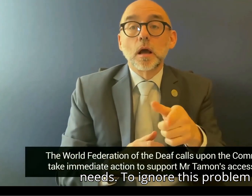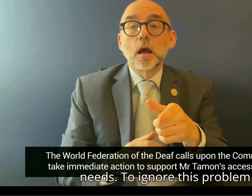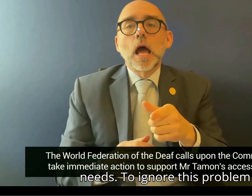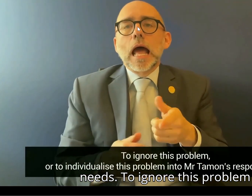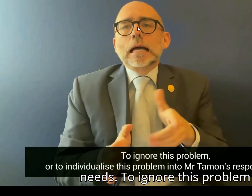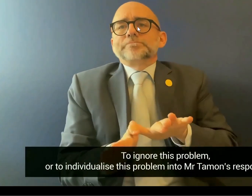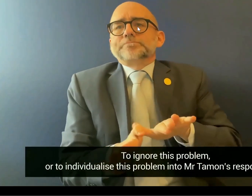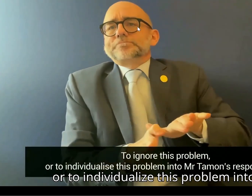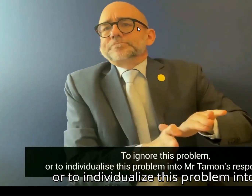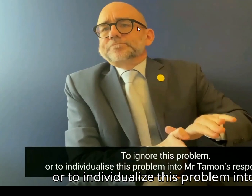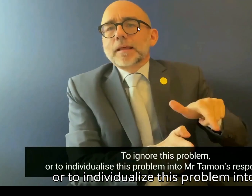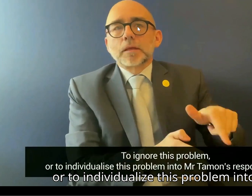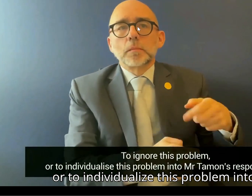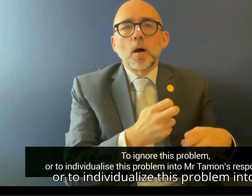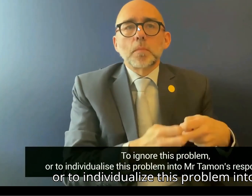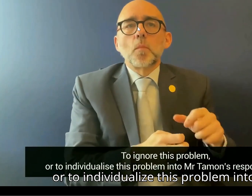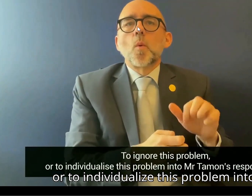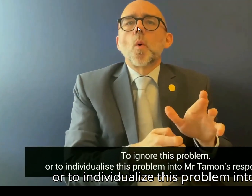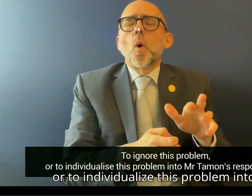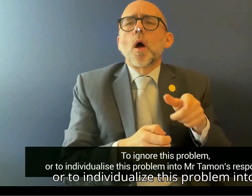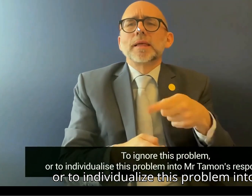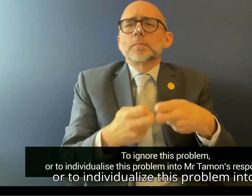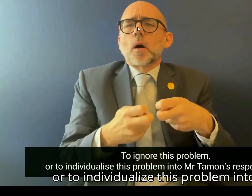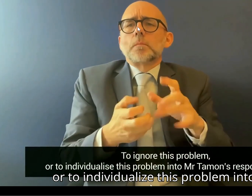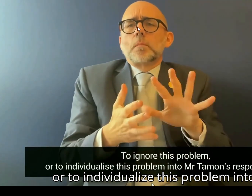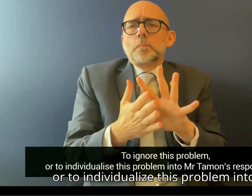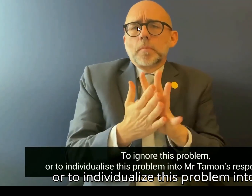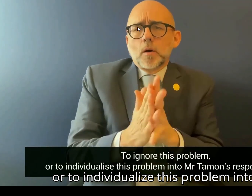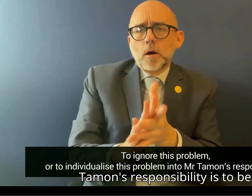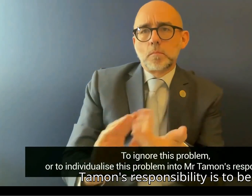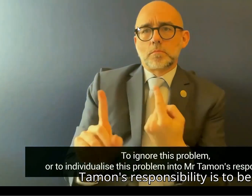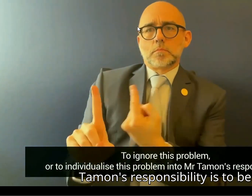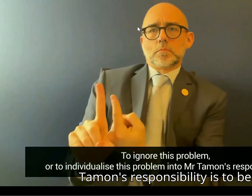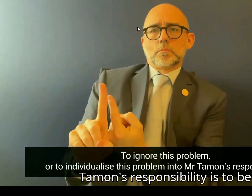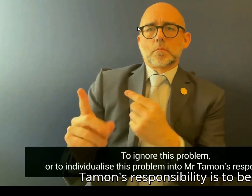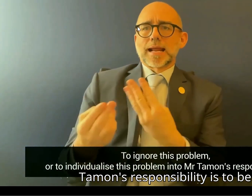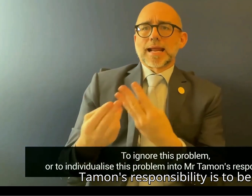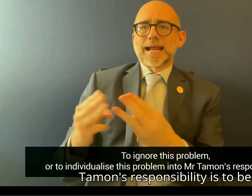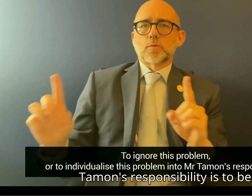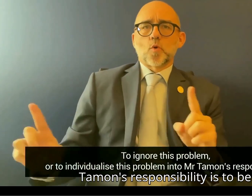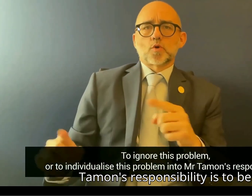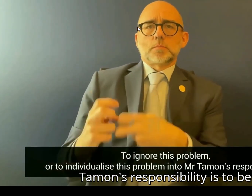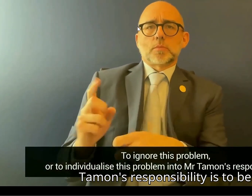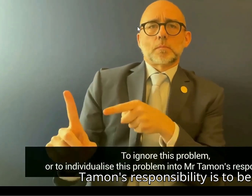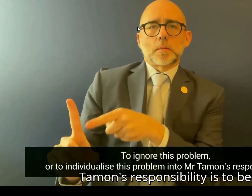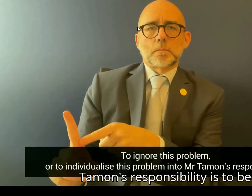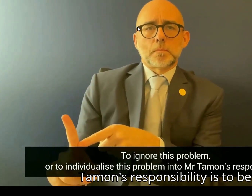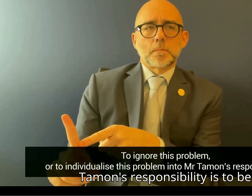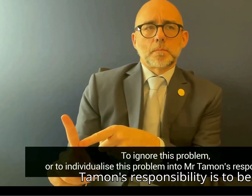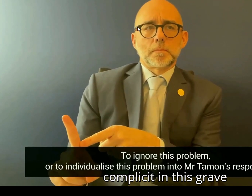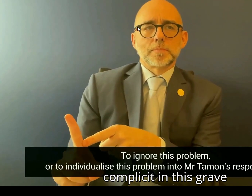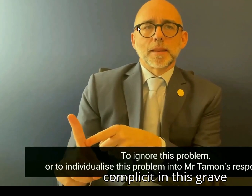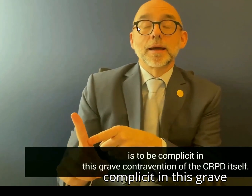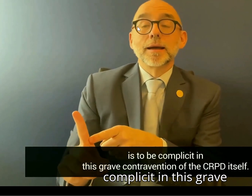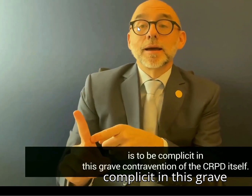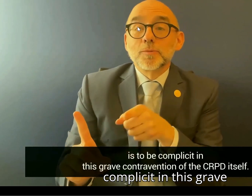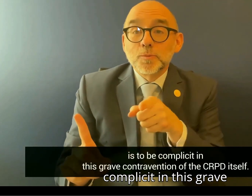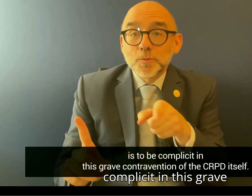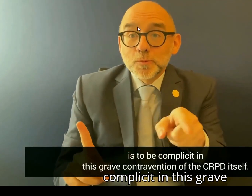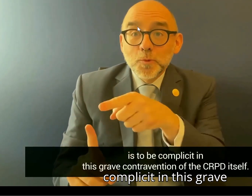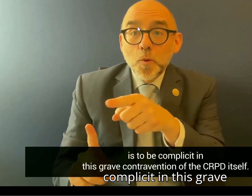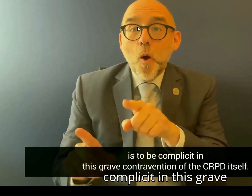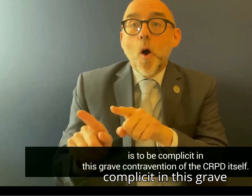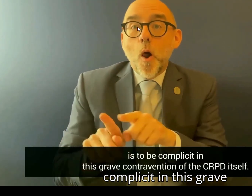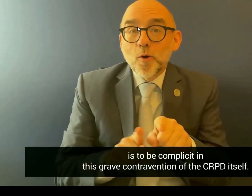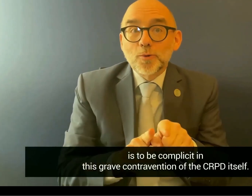ignore this problem or to individualise this problem into Mr. Tamon's responsibility is to be complicit